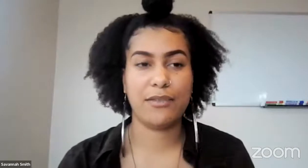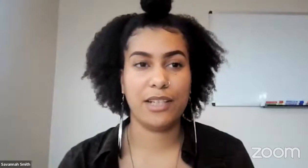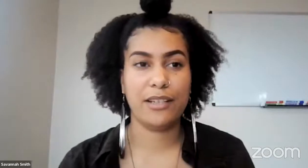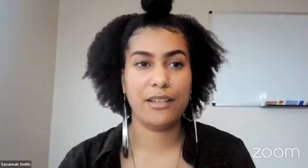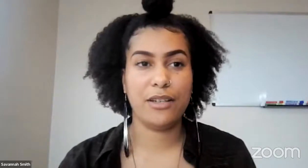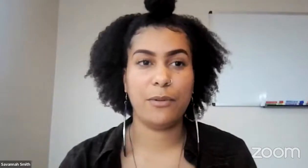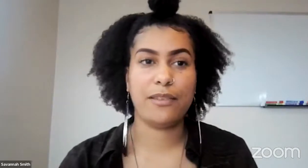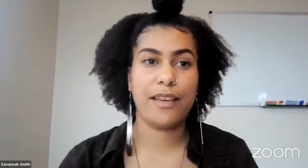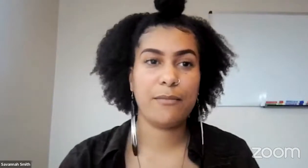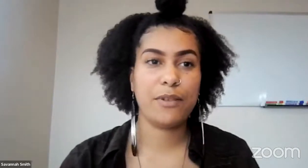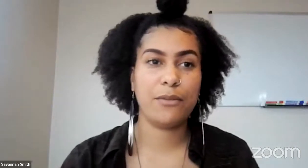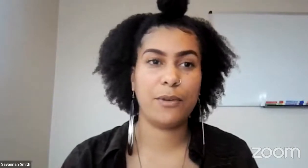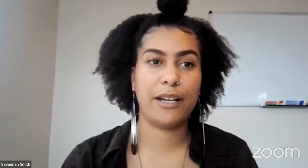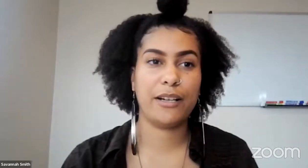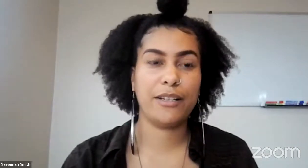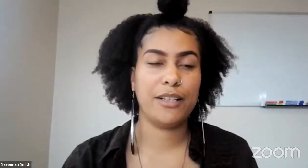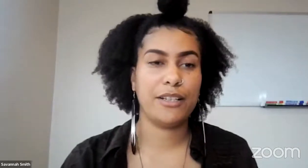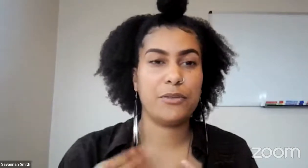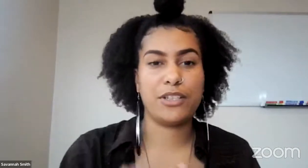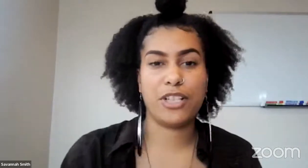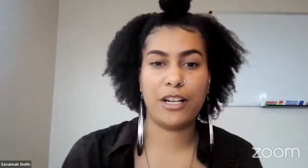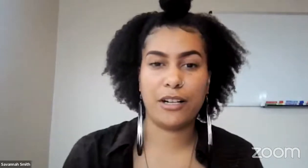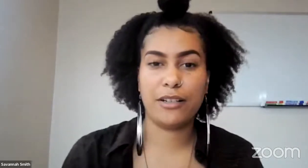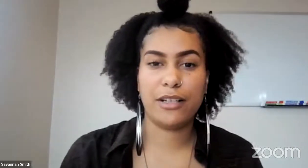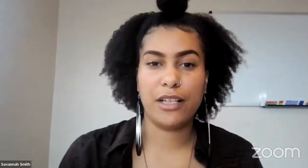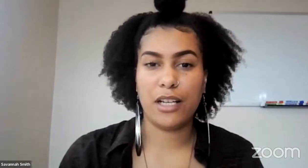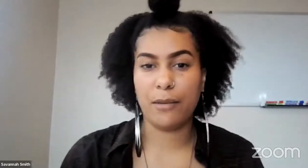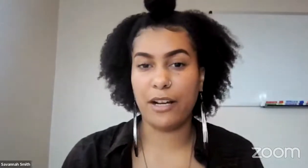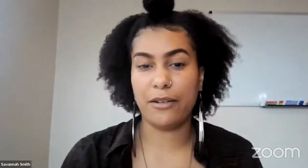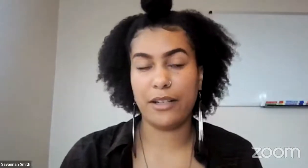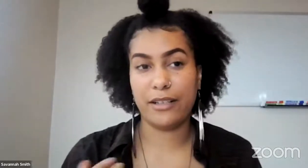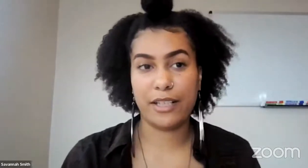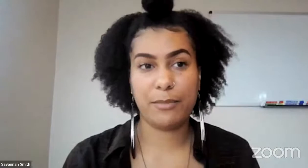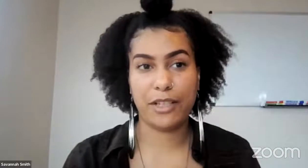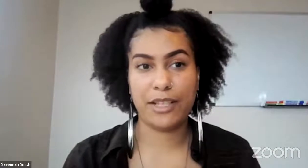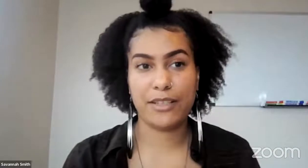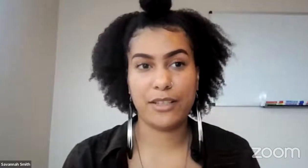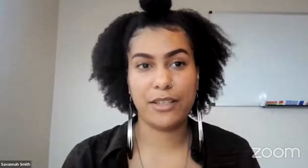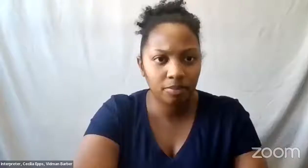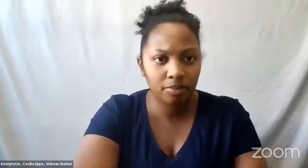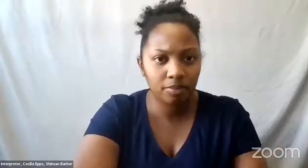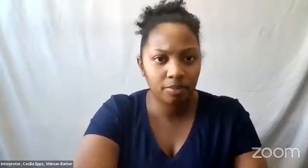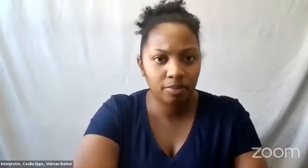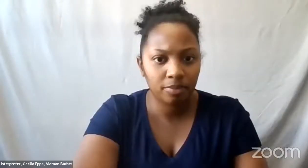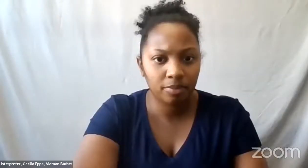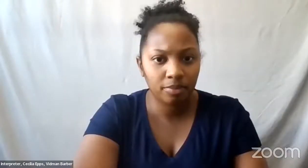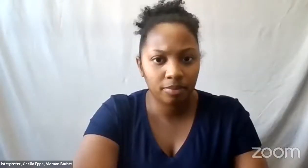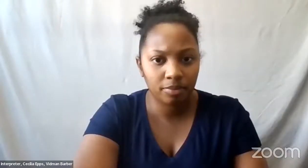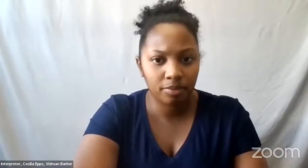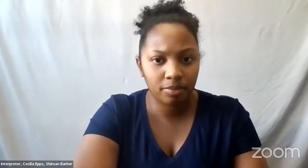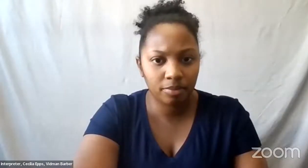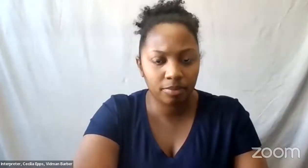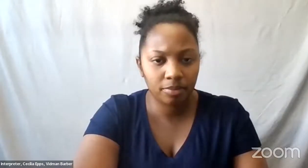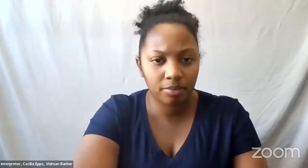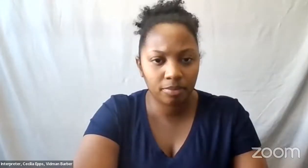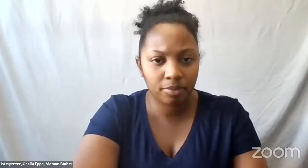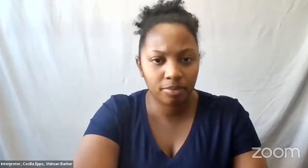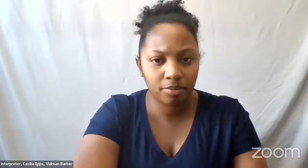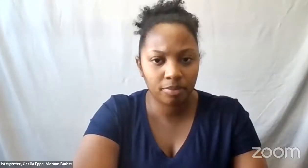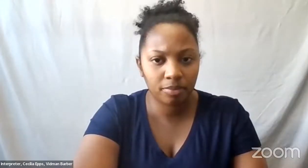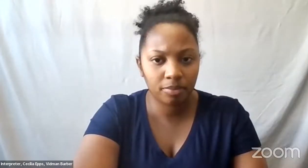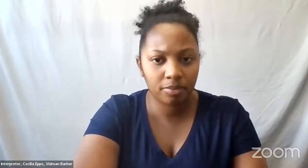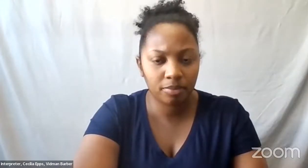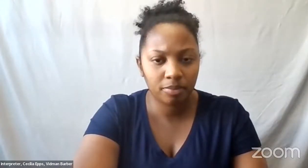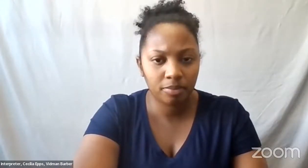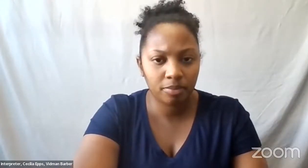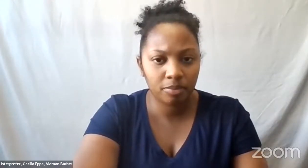this activity with them, where you can share about an experience you have with water, share a story, and